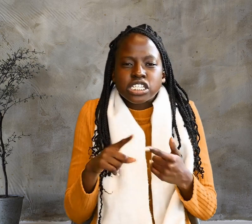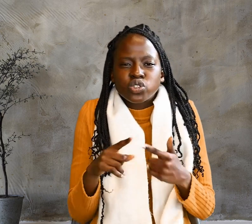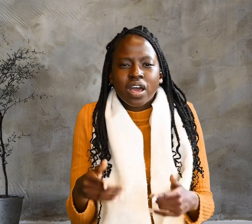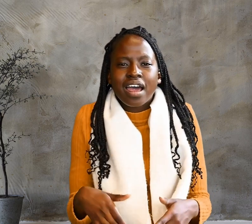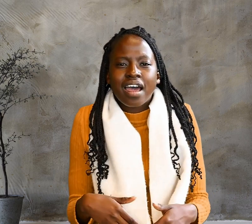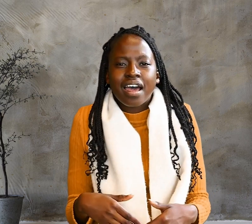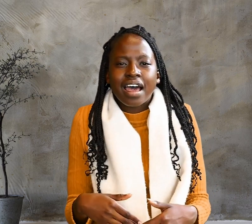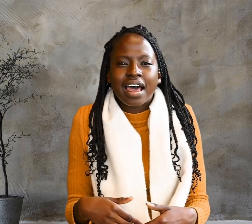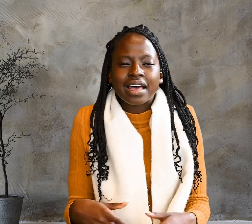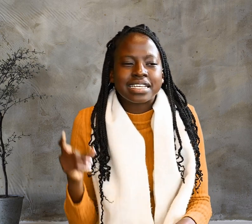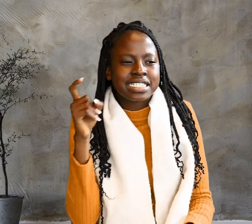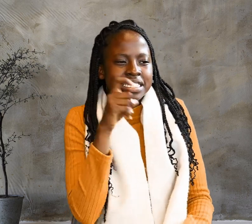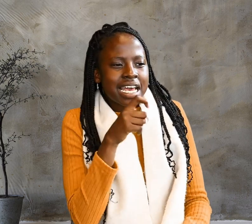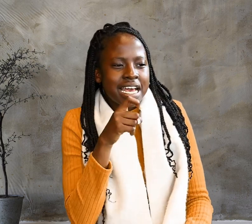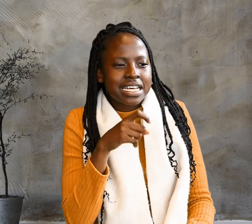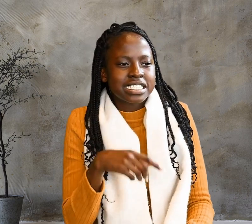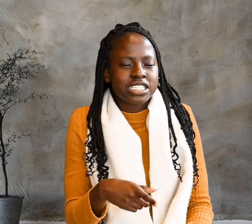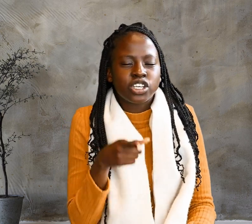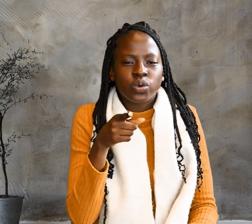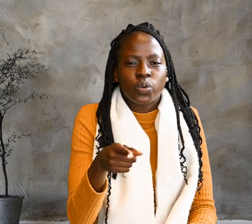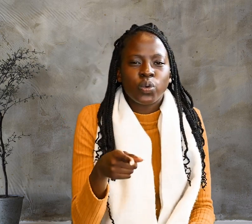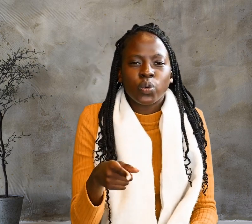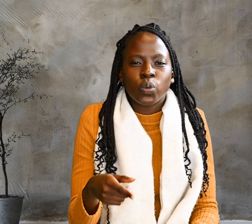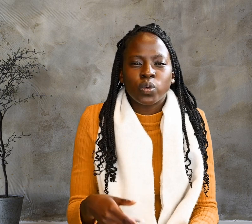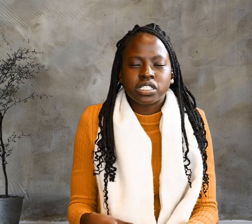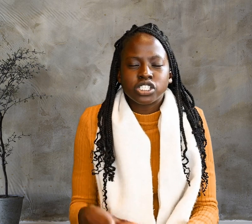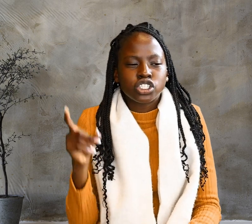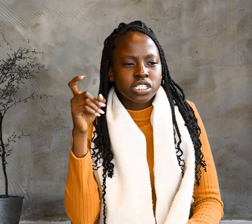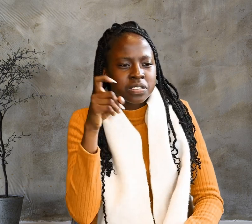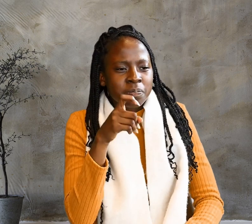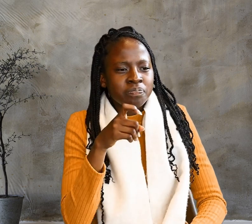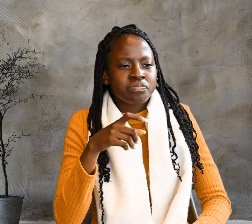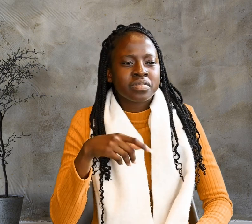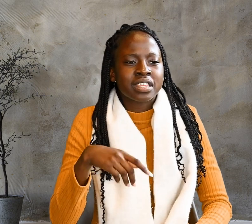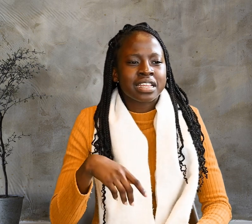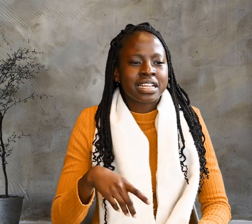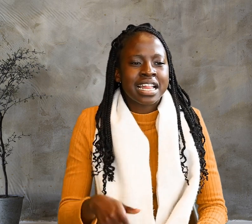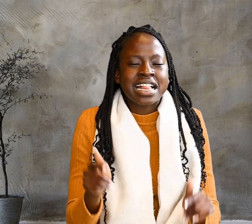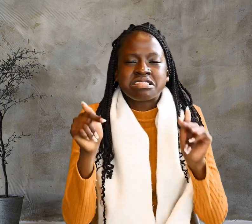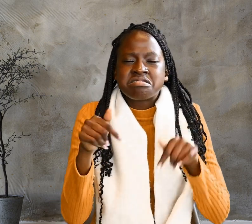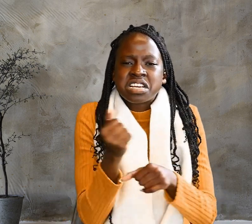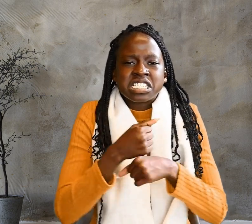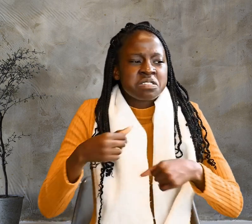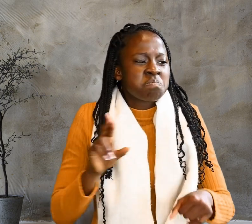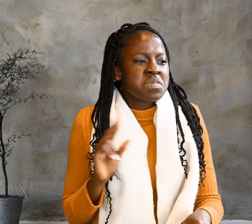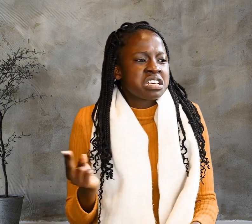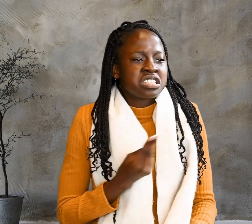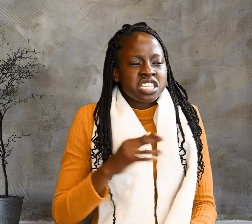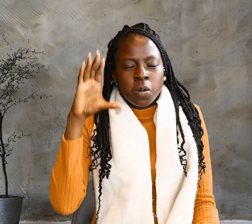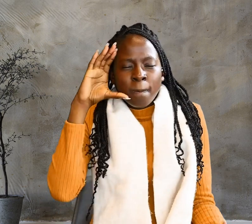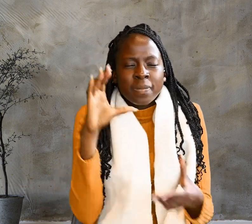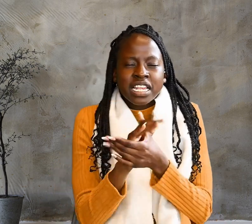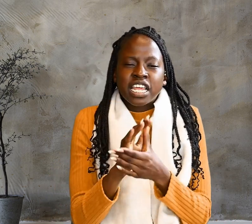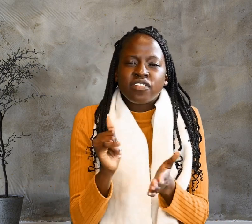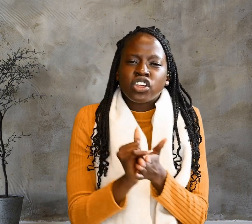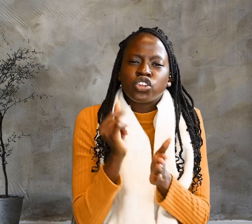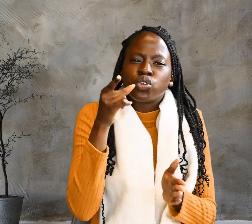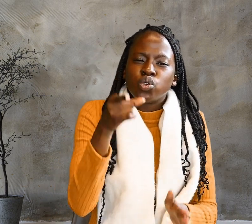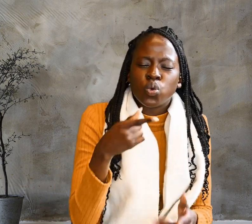to have anyone ask you questions. This makes us believe that you came